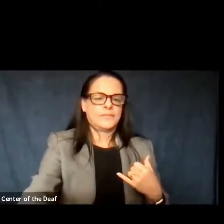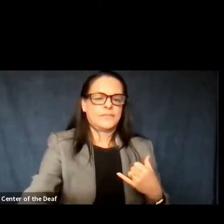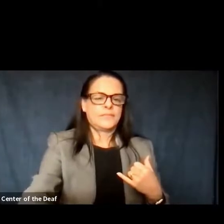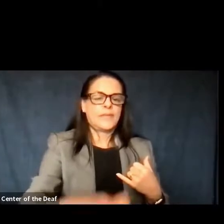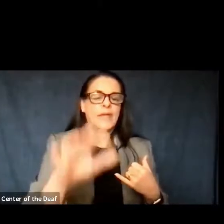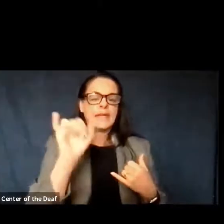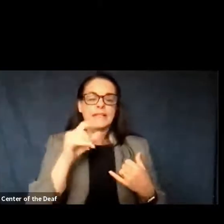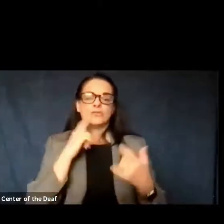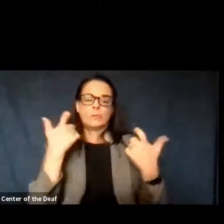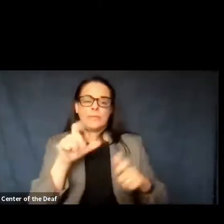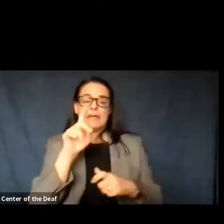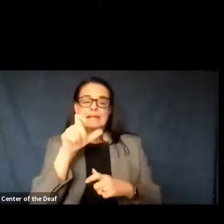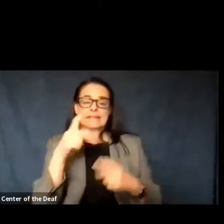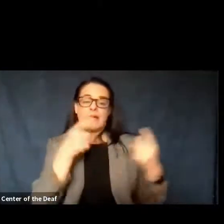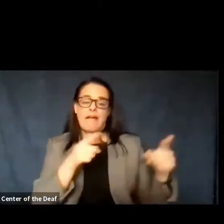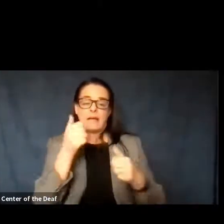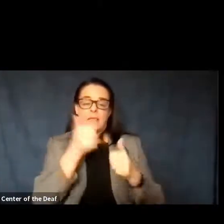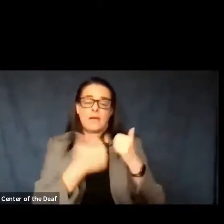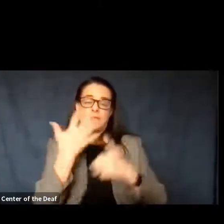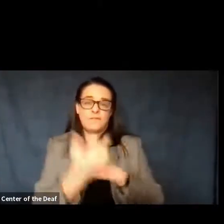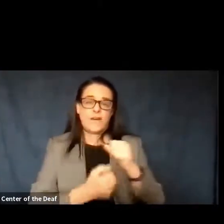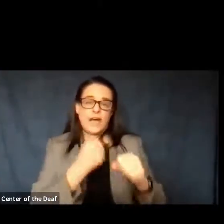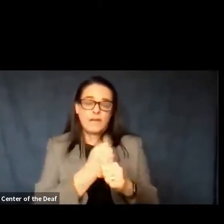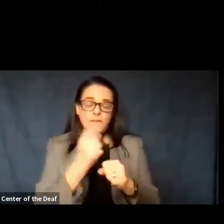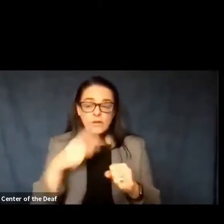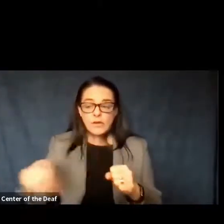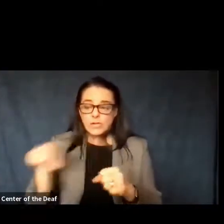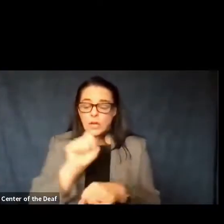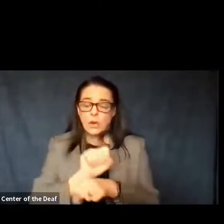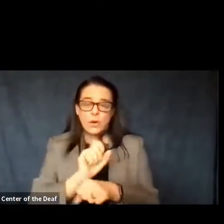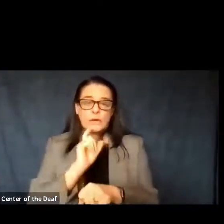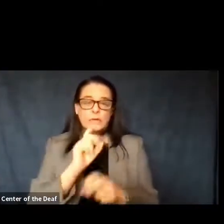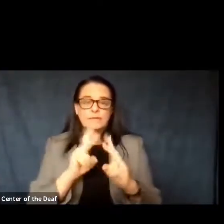and they have worked very hard to get it